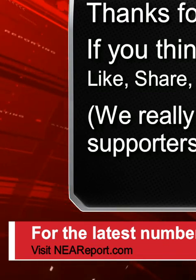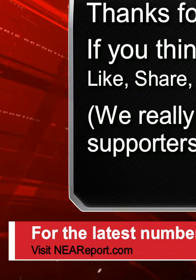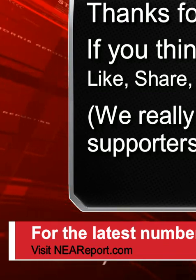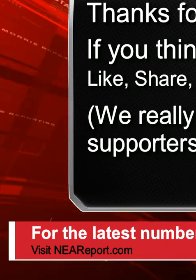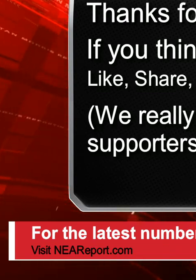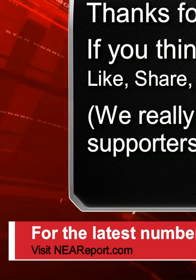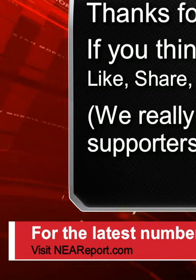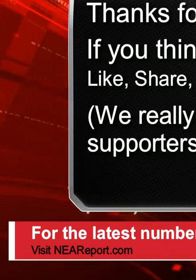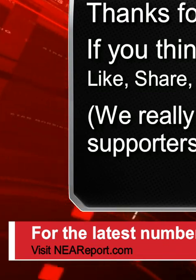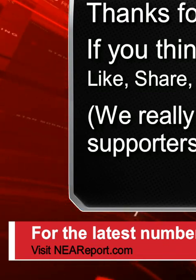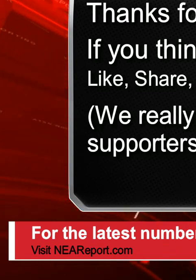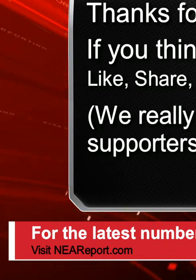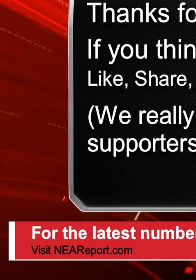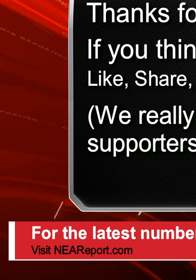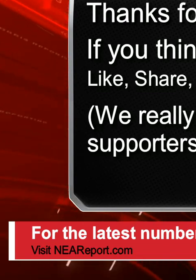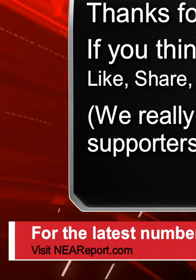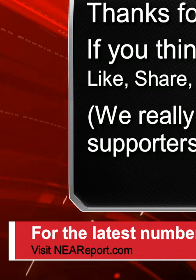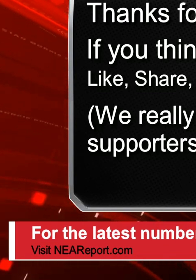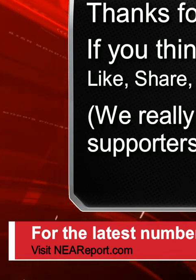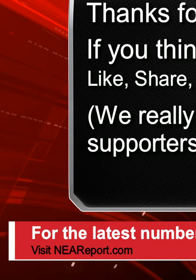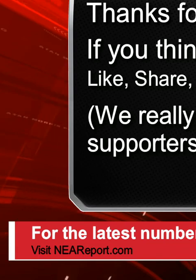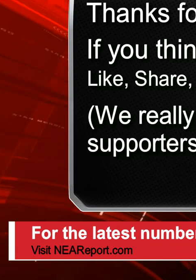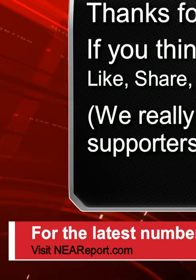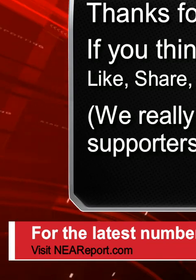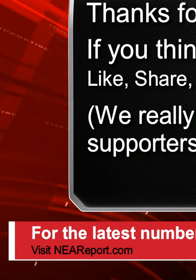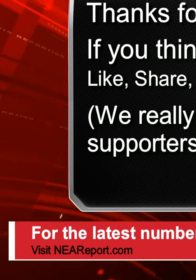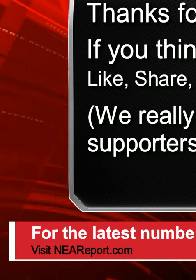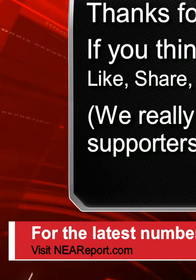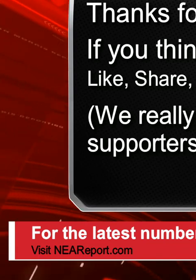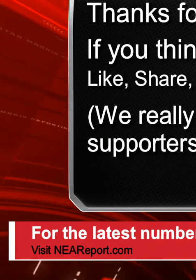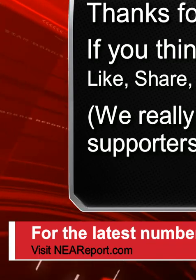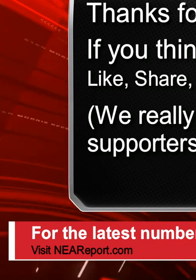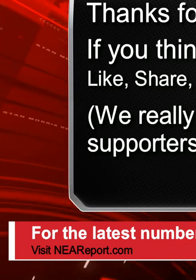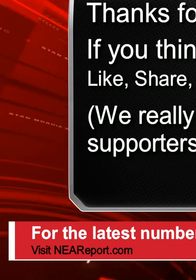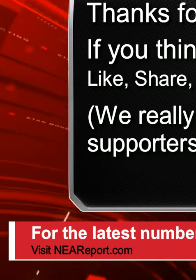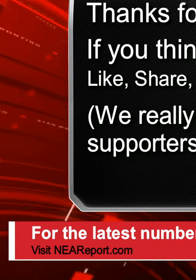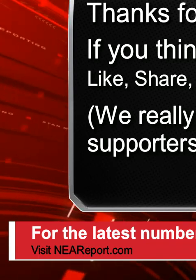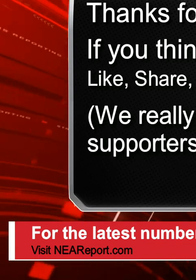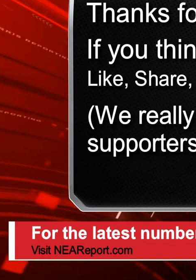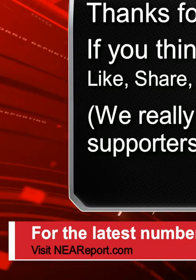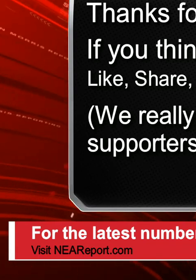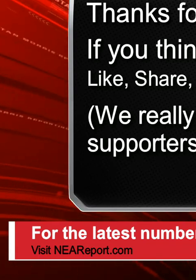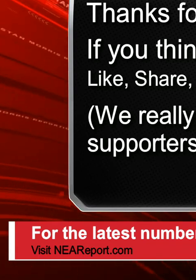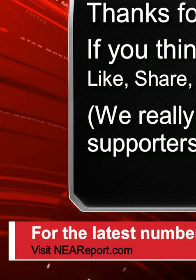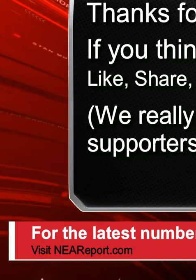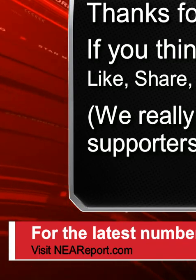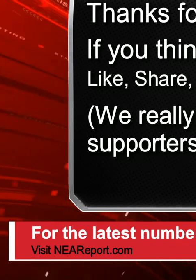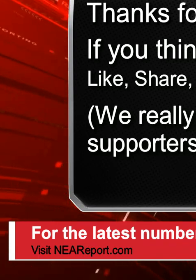public around other people, and be healthy, and be nice to other people too. Have a good weekend.